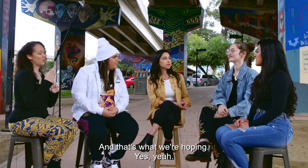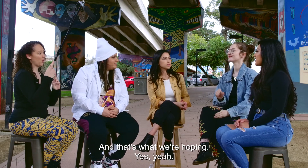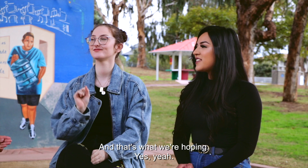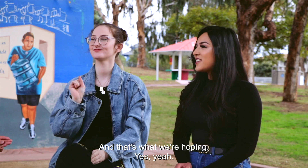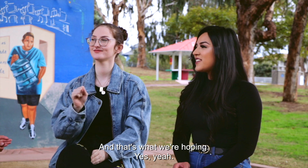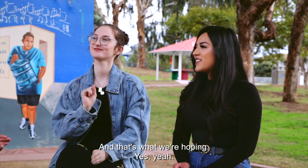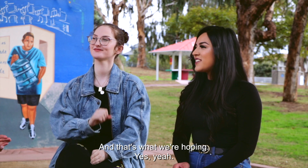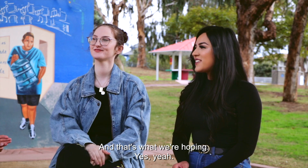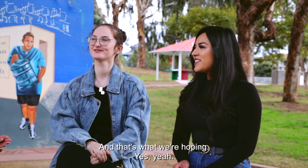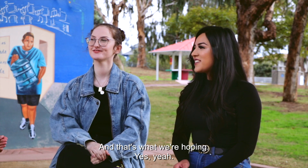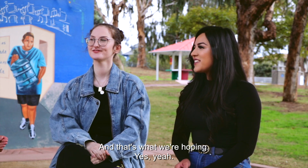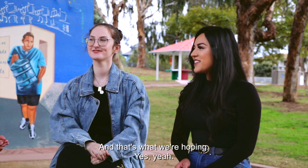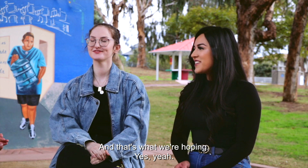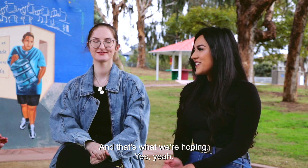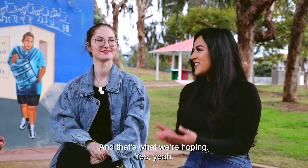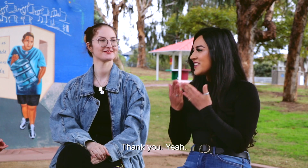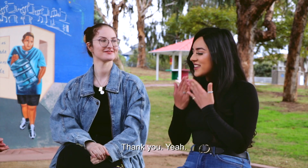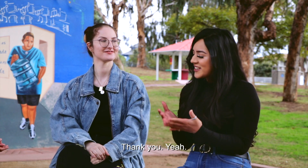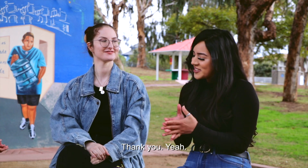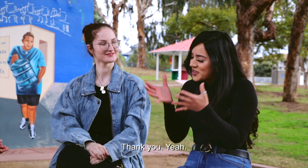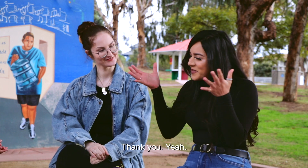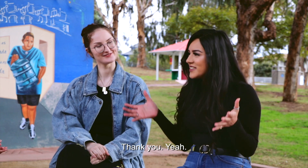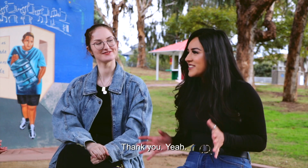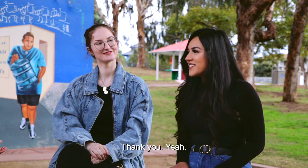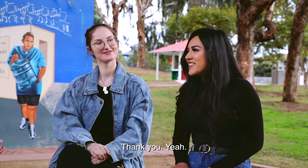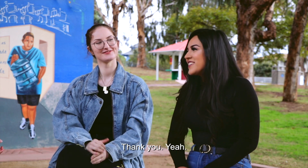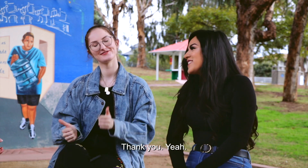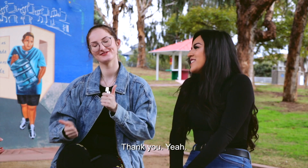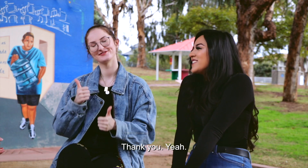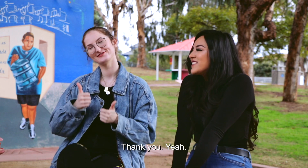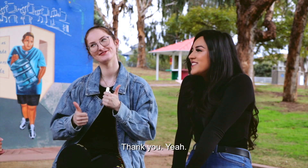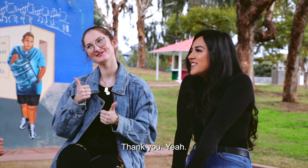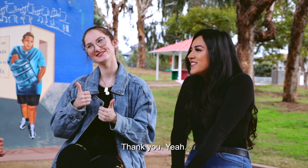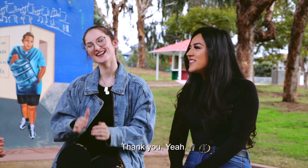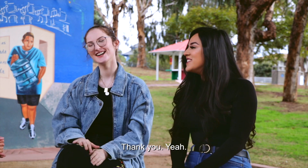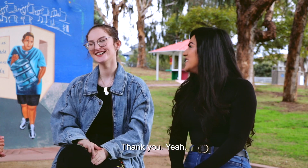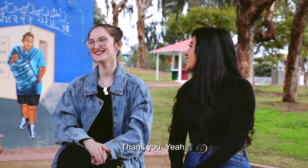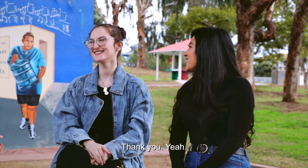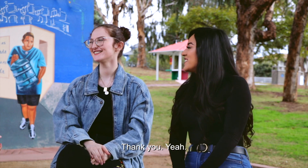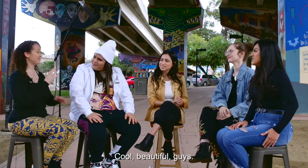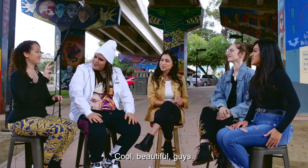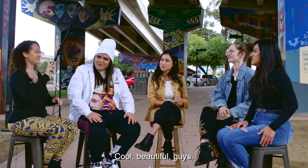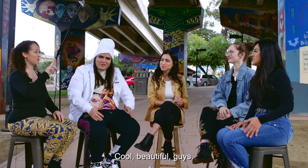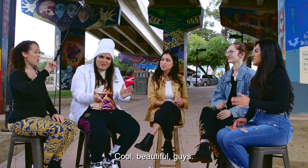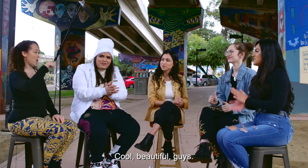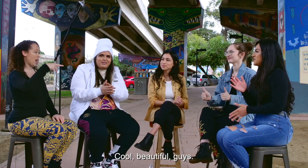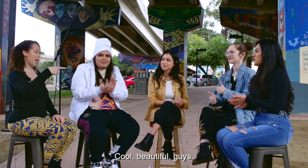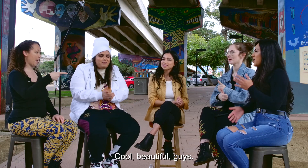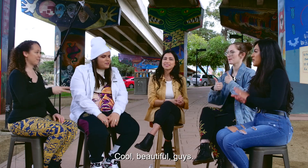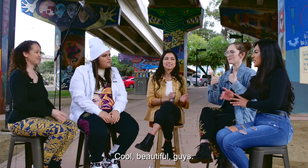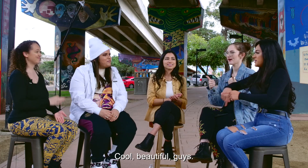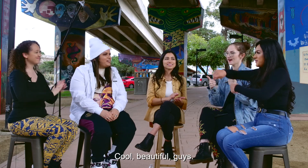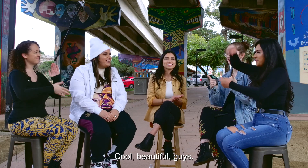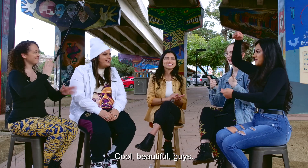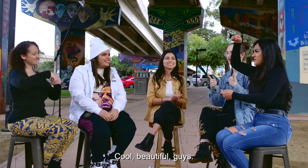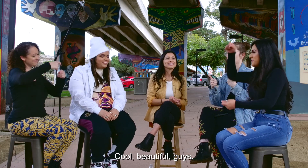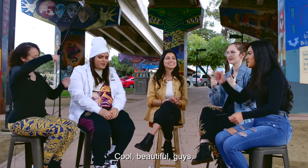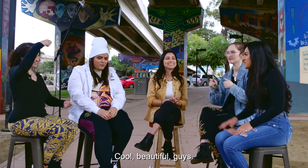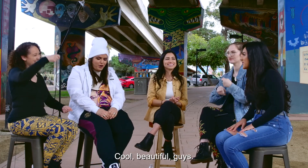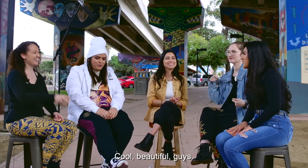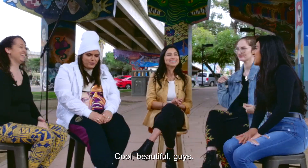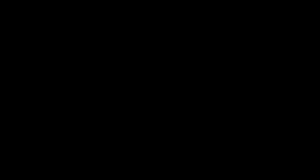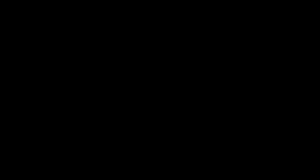for. Yep. Thank you so much. Yeah. Cool. Beautiful,